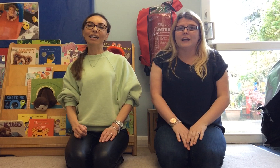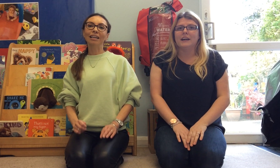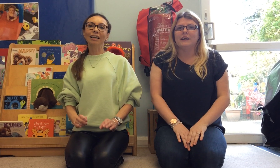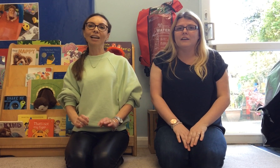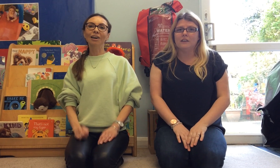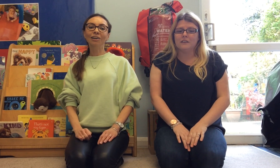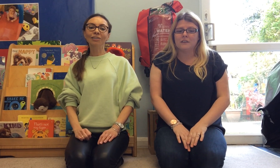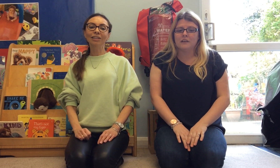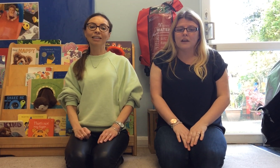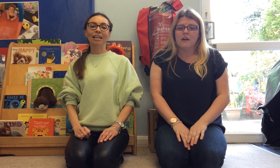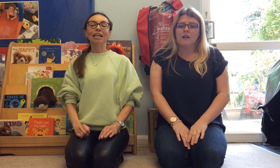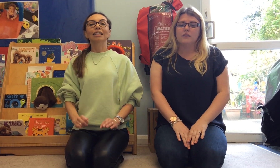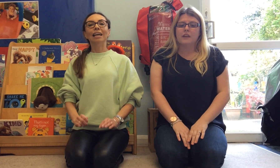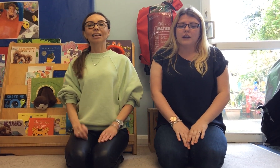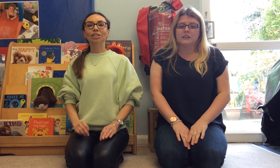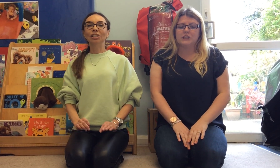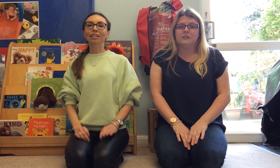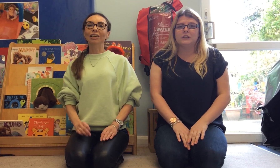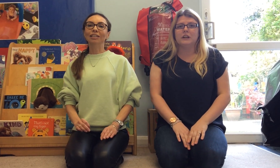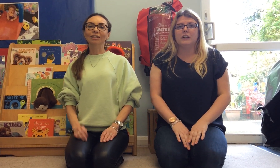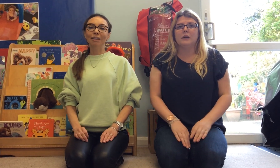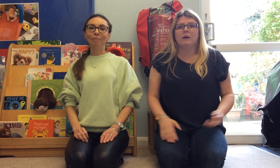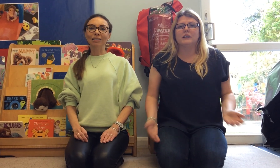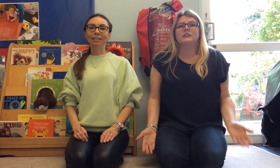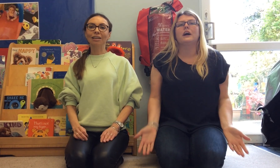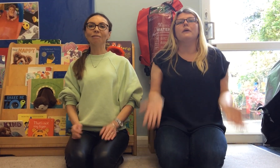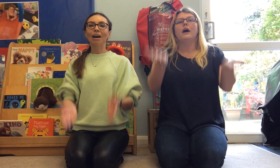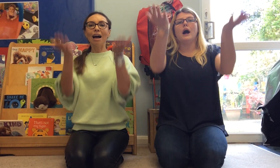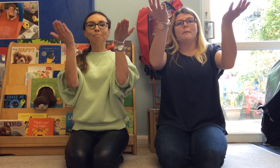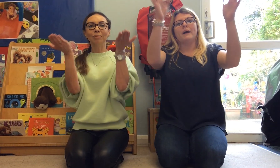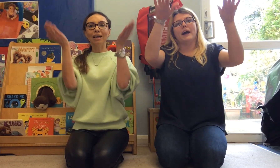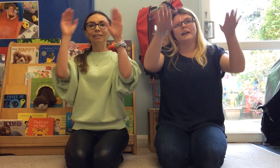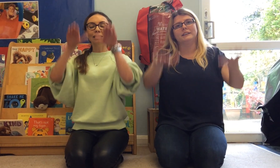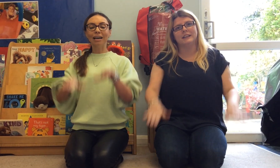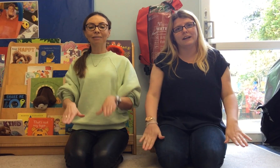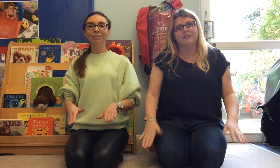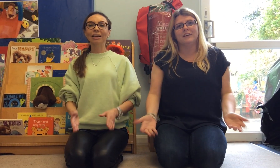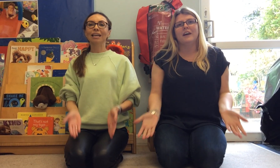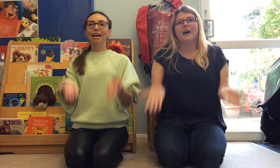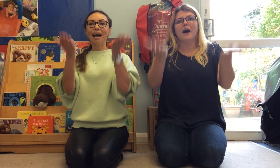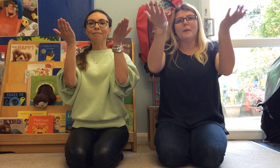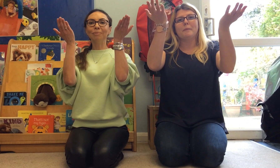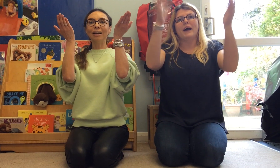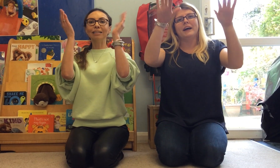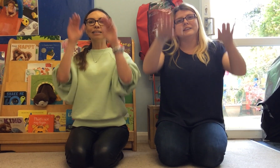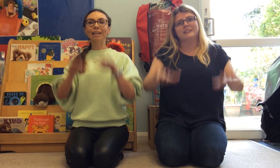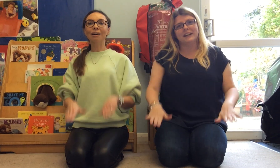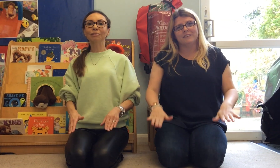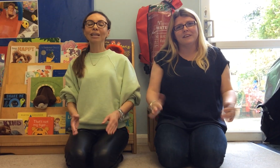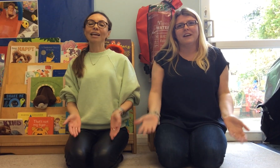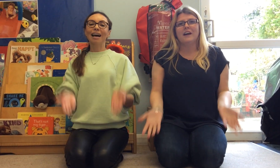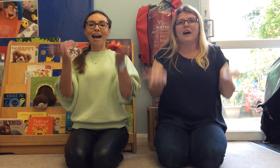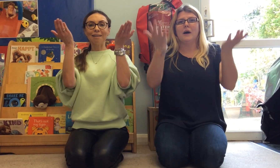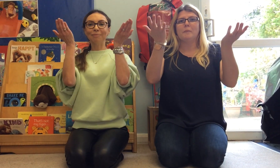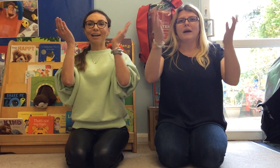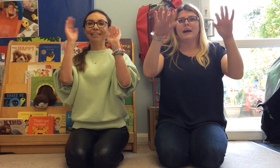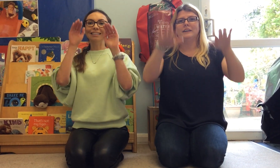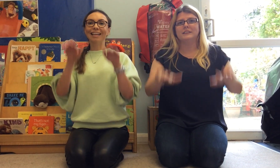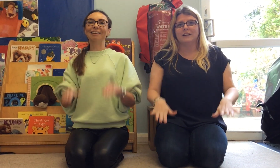day long. The children on the bus go up and down, up and down, up and down.